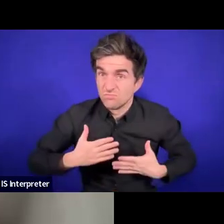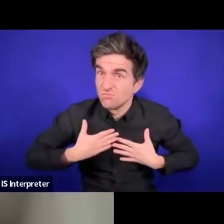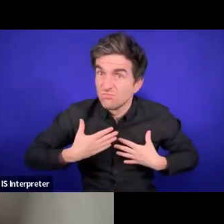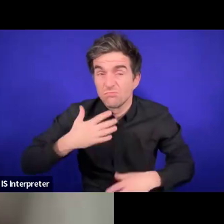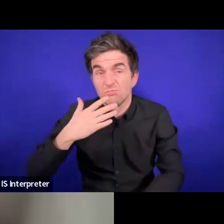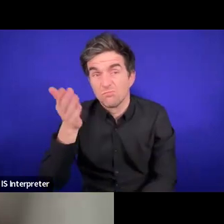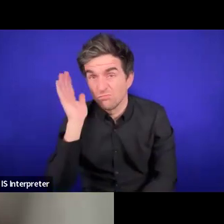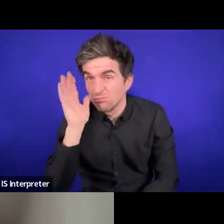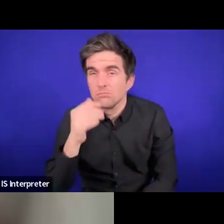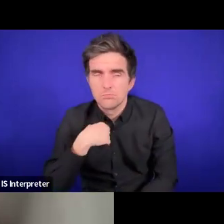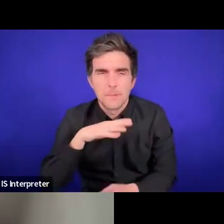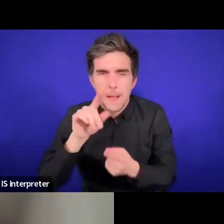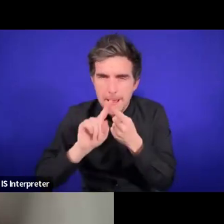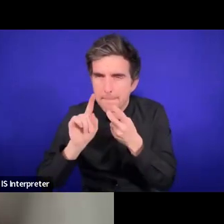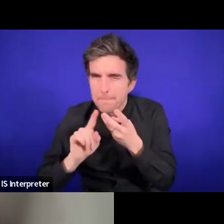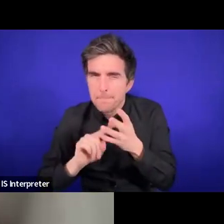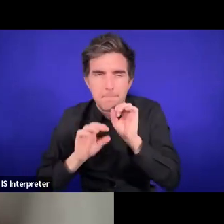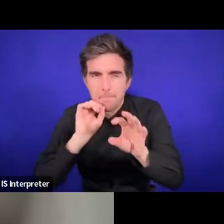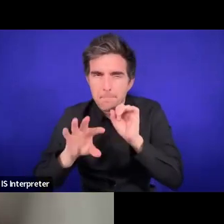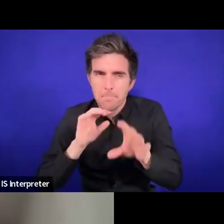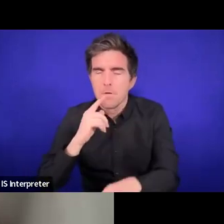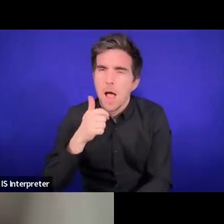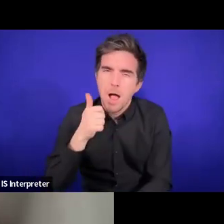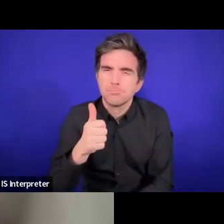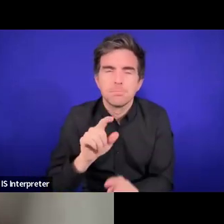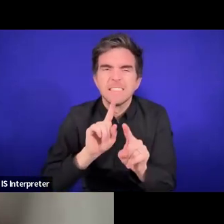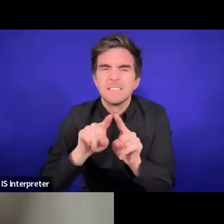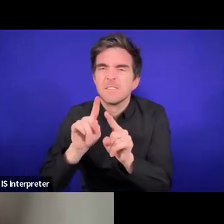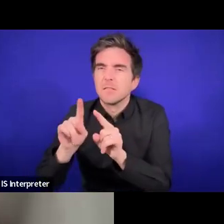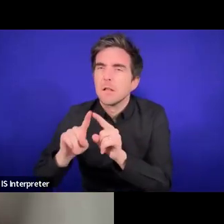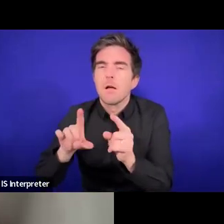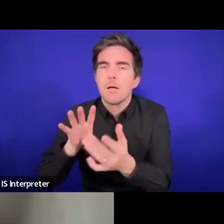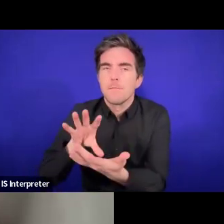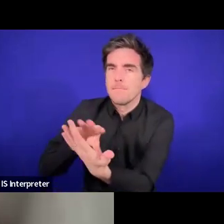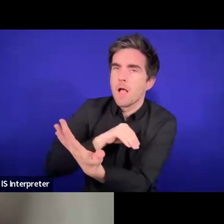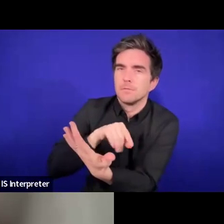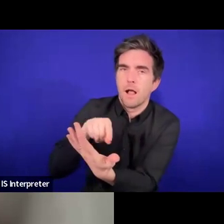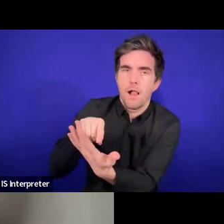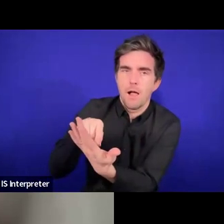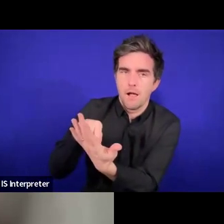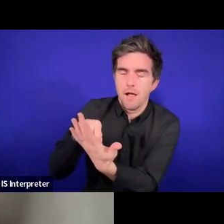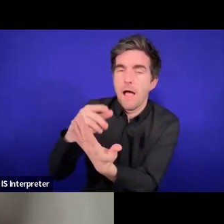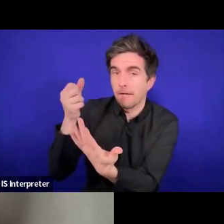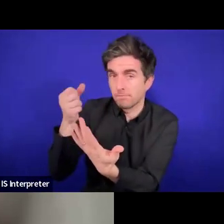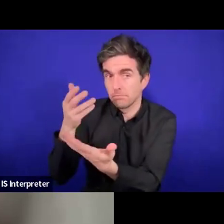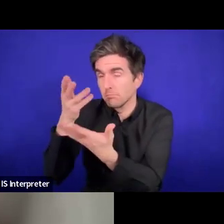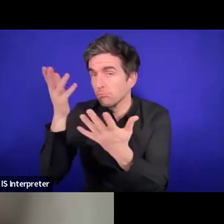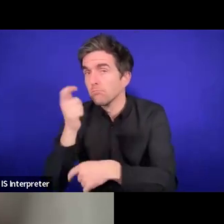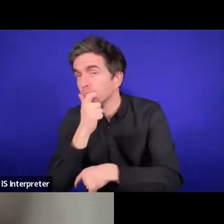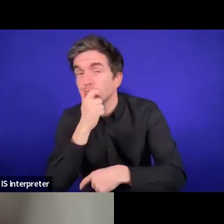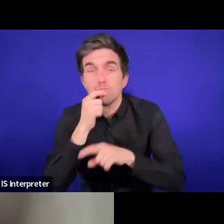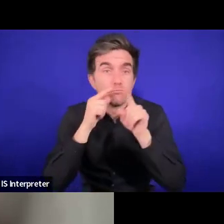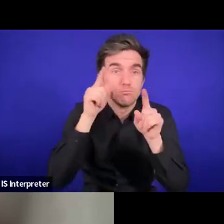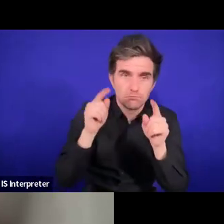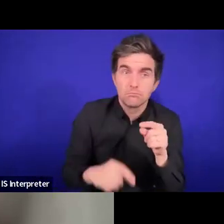modality, where we also recommend the digitalization of approach and